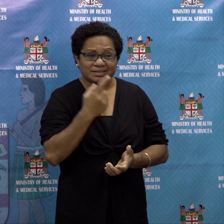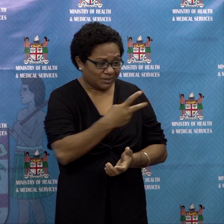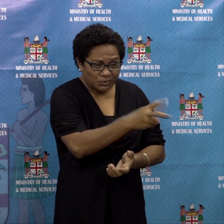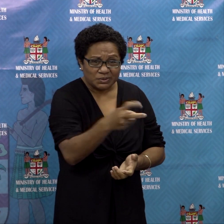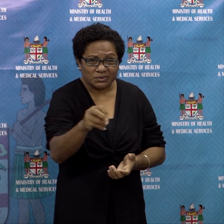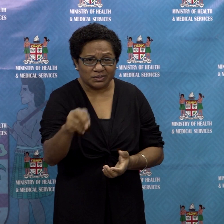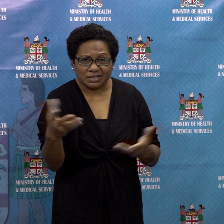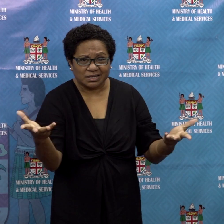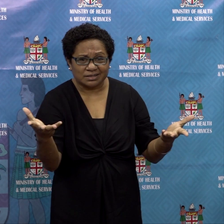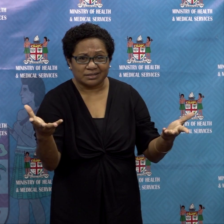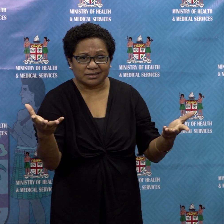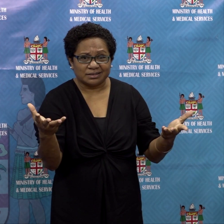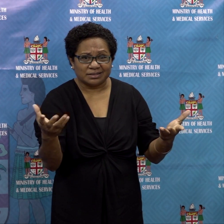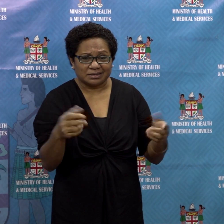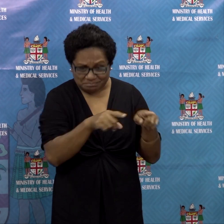sense.